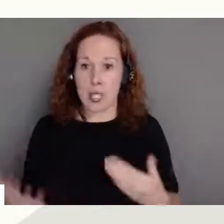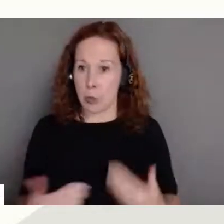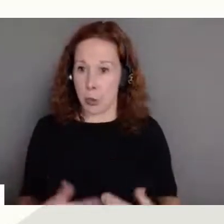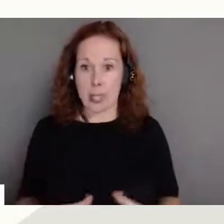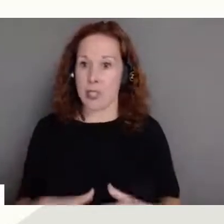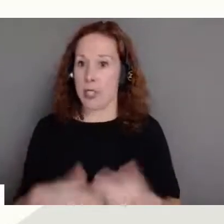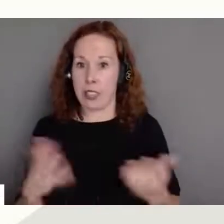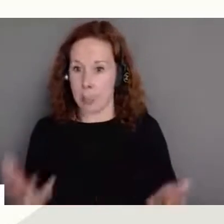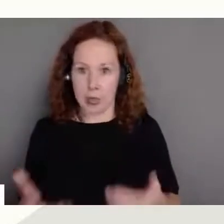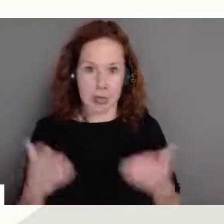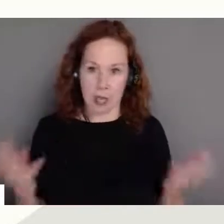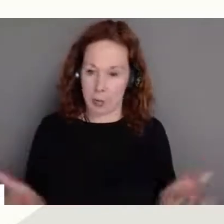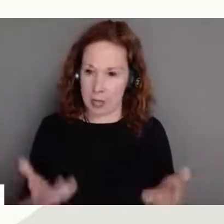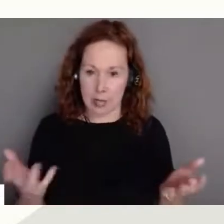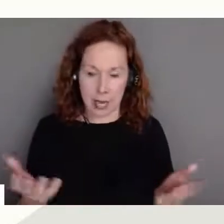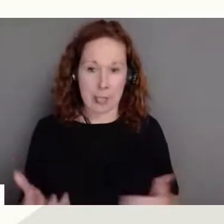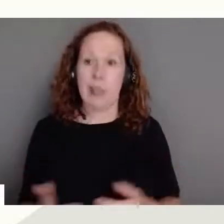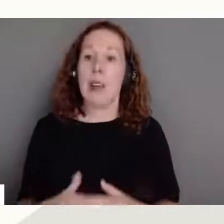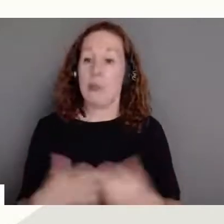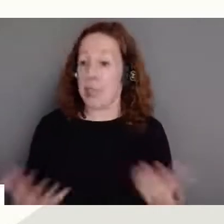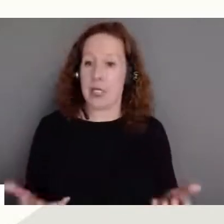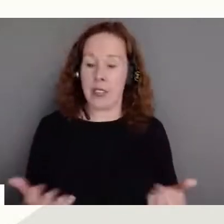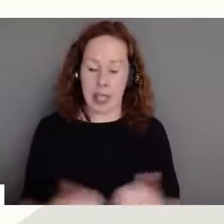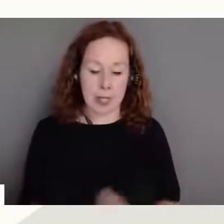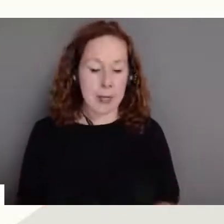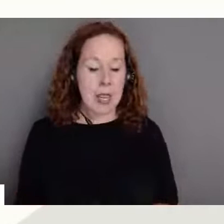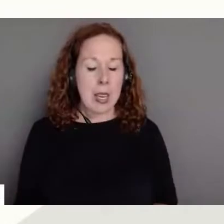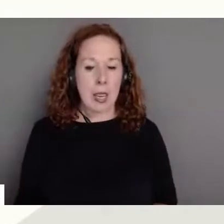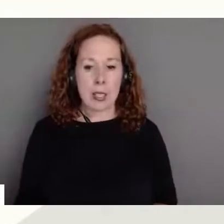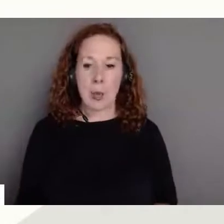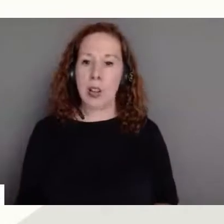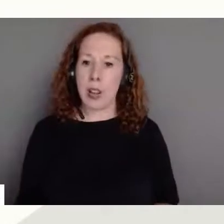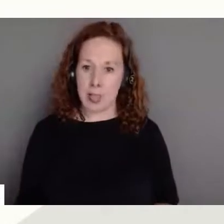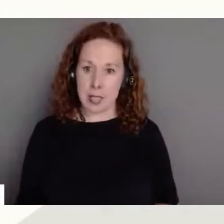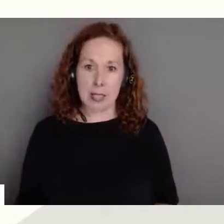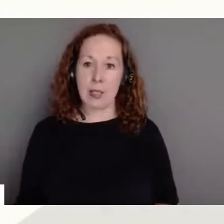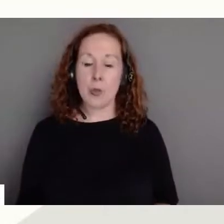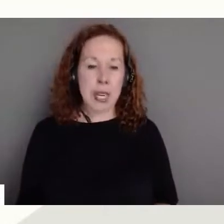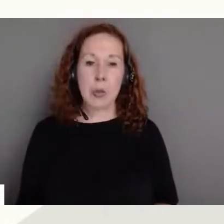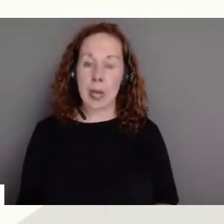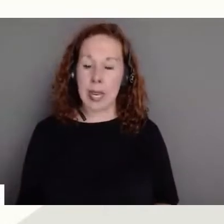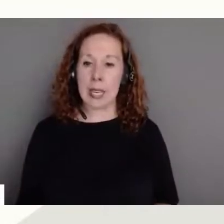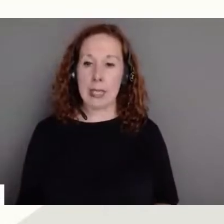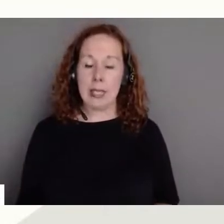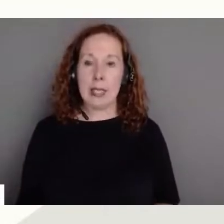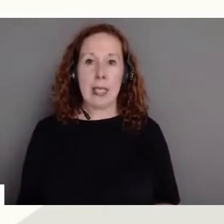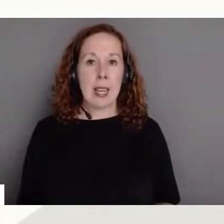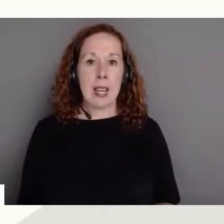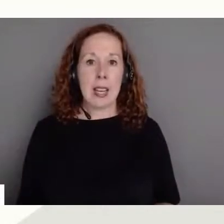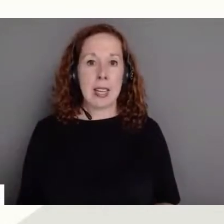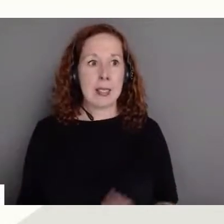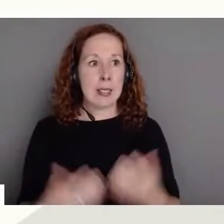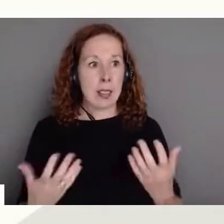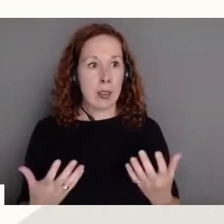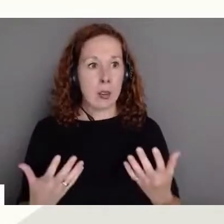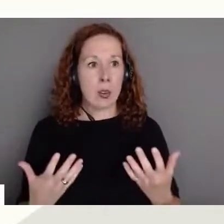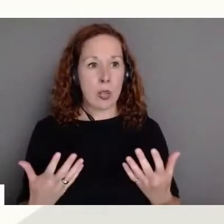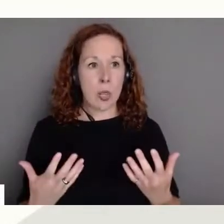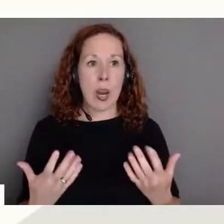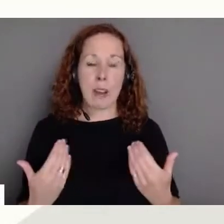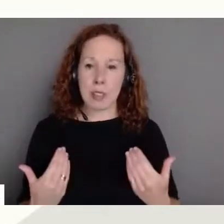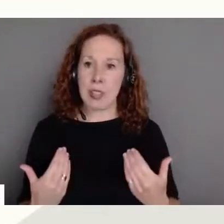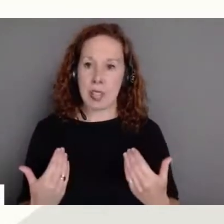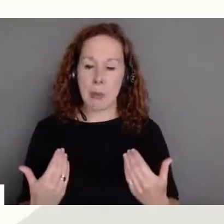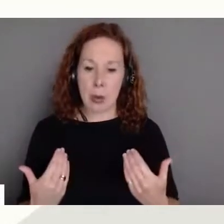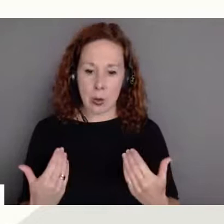you get all these requests. Are you available this time, this date, this Hmm. event? And so I got this, and right away, it's